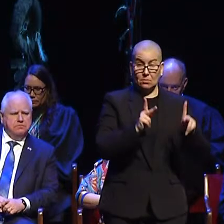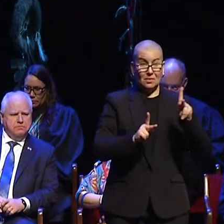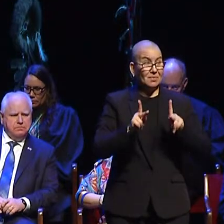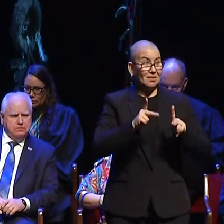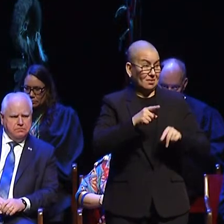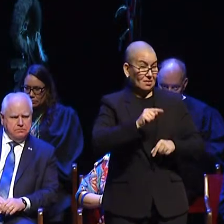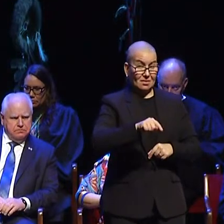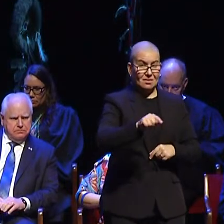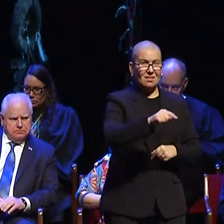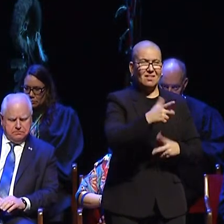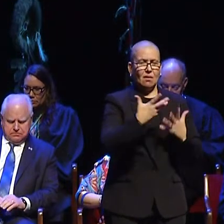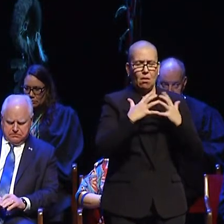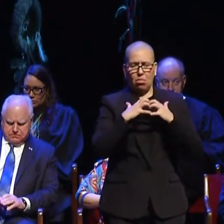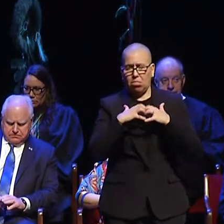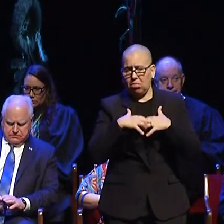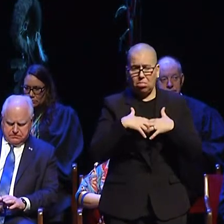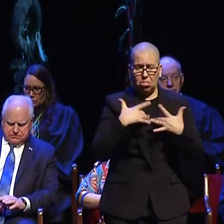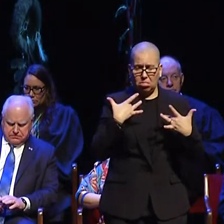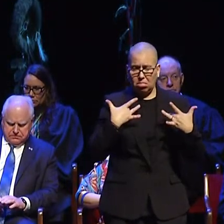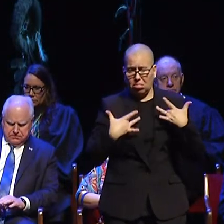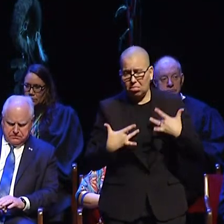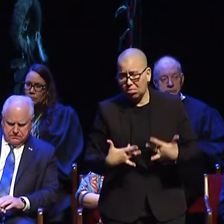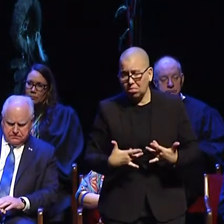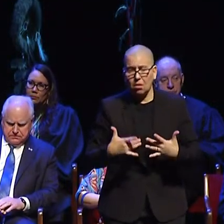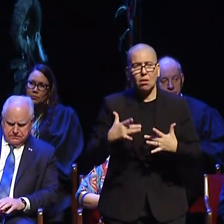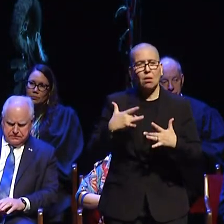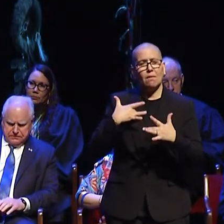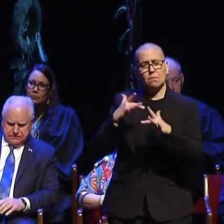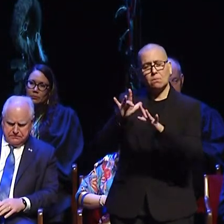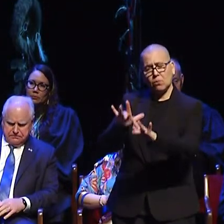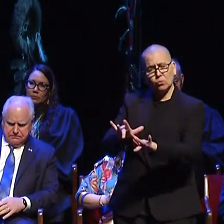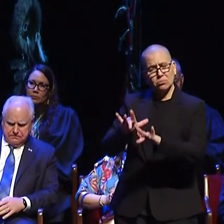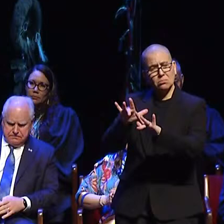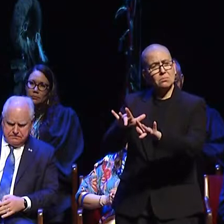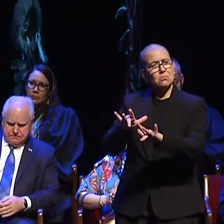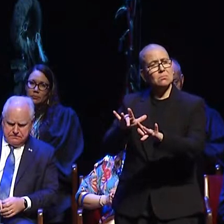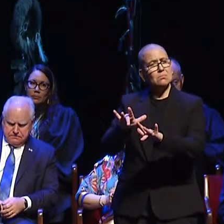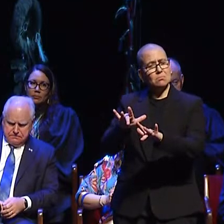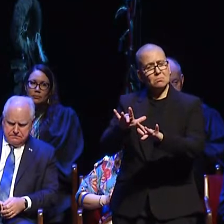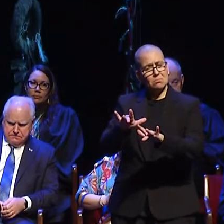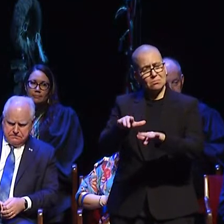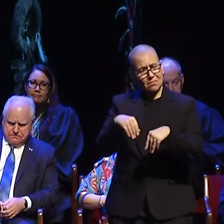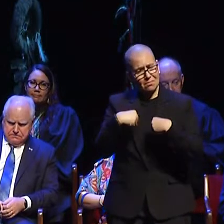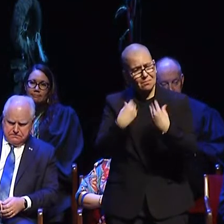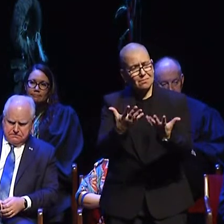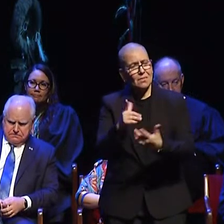an abyss of love to meet our every need.